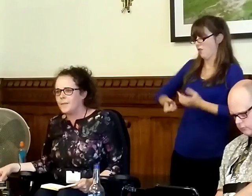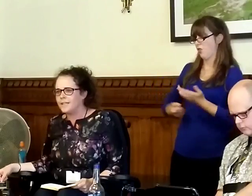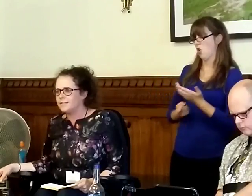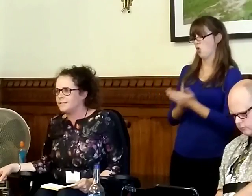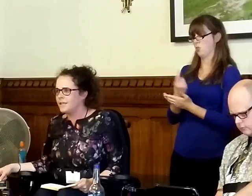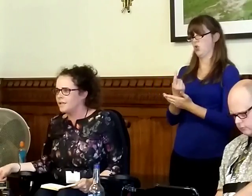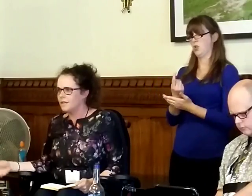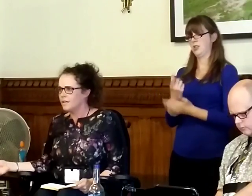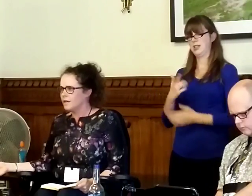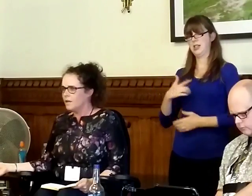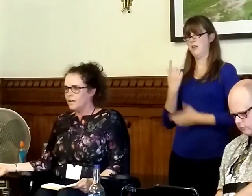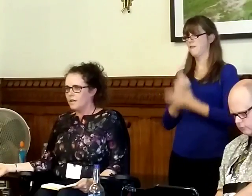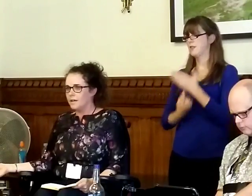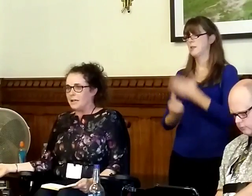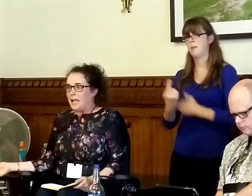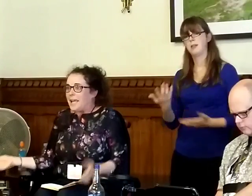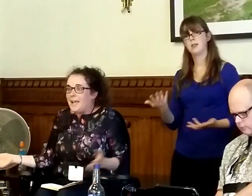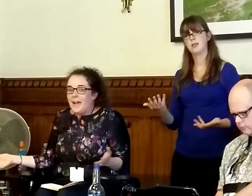to live independently.